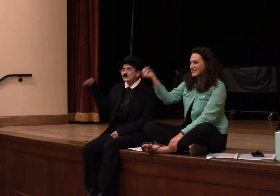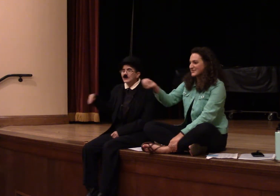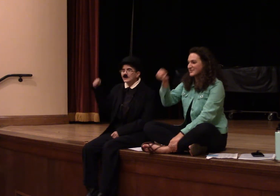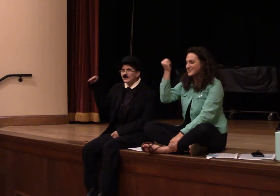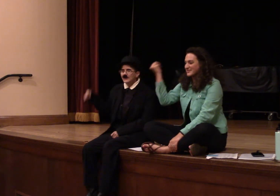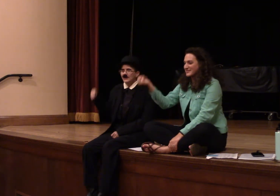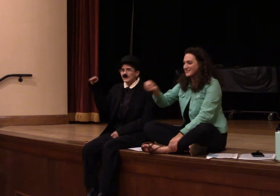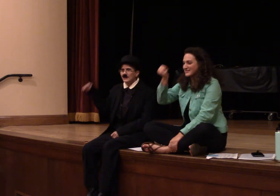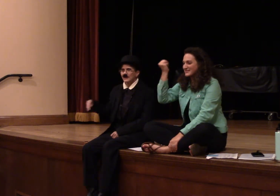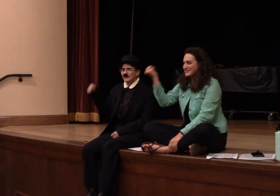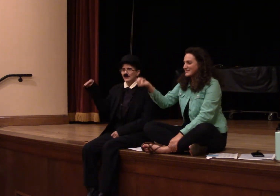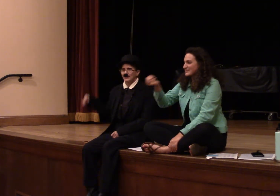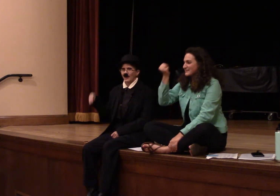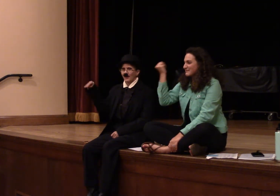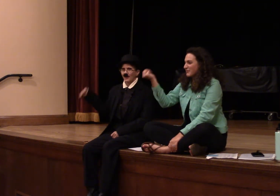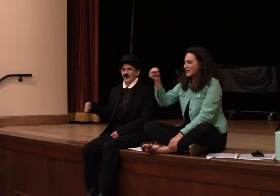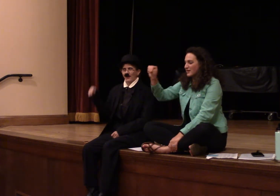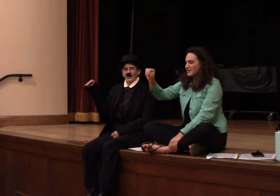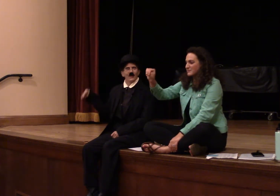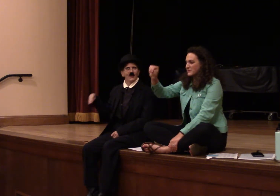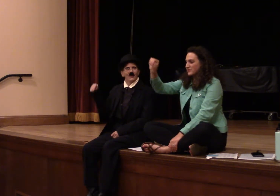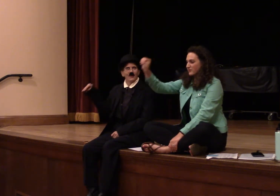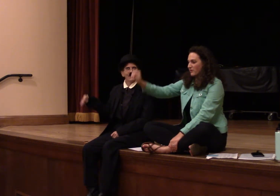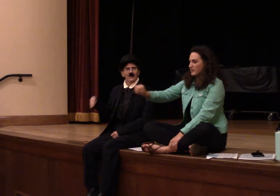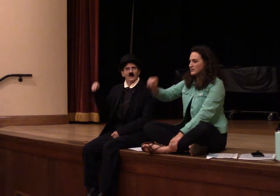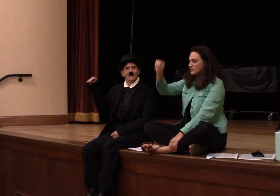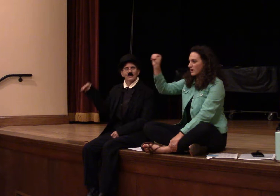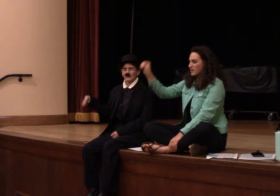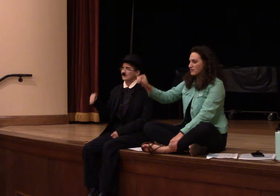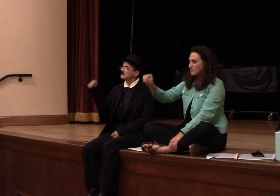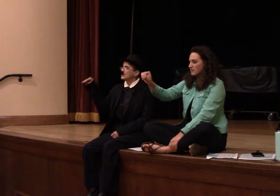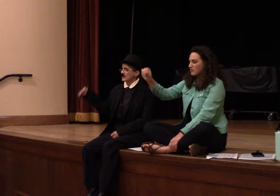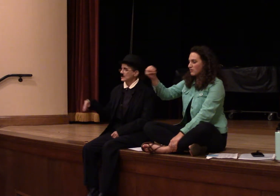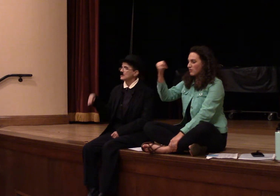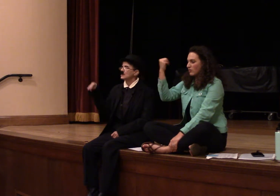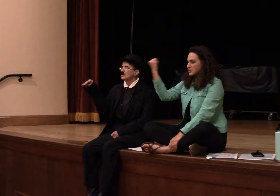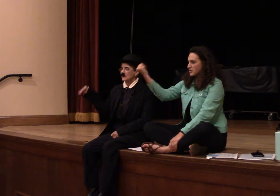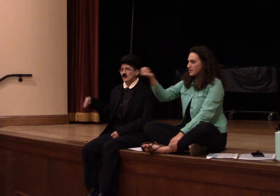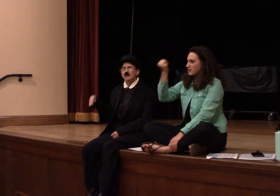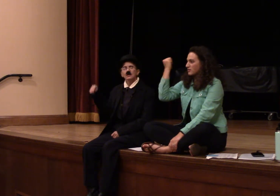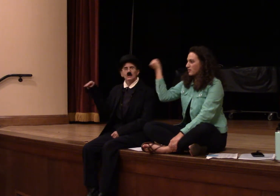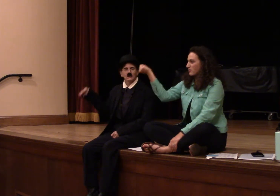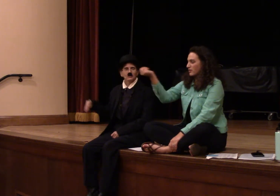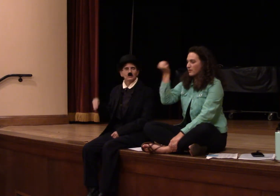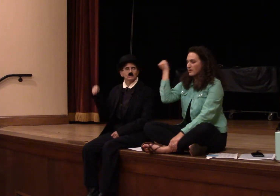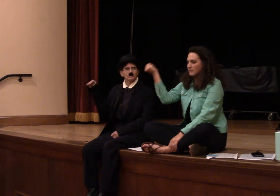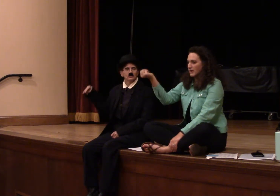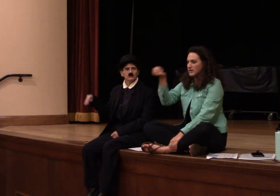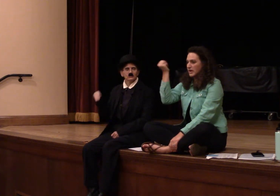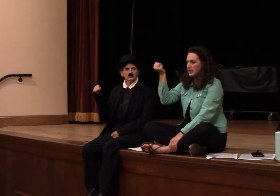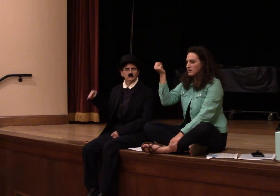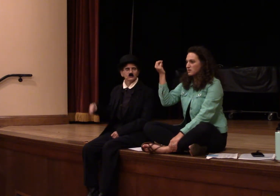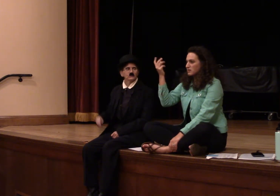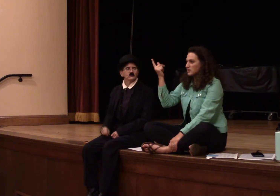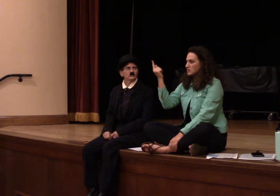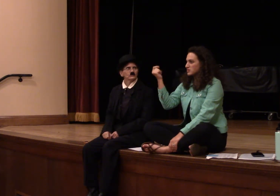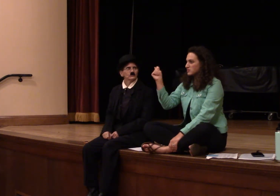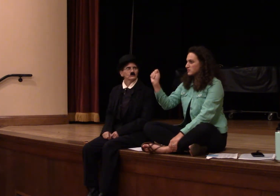circle. Monday, yep, so you can either go this way or turn it and go the other way. Monday. Tuesday